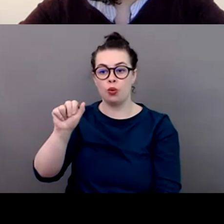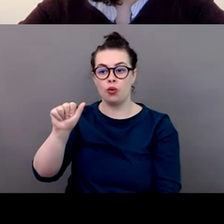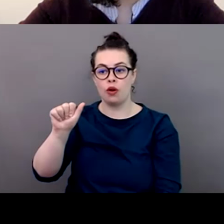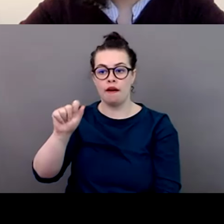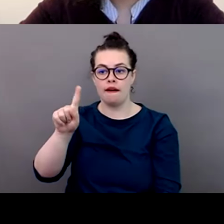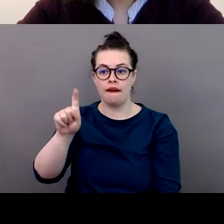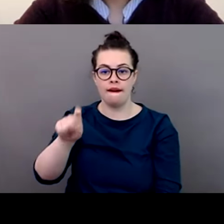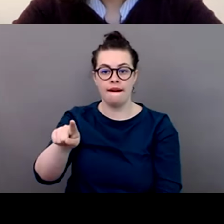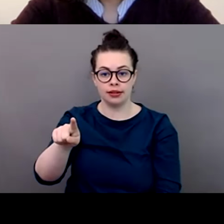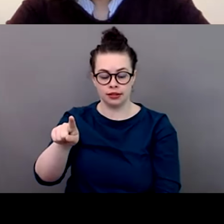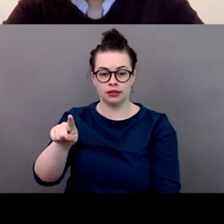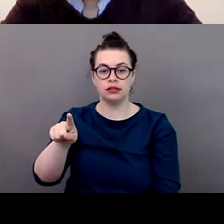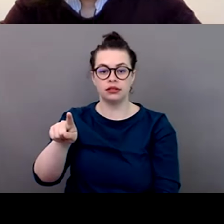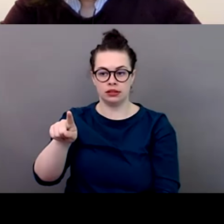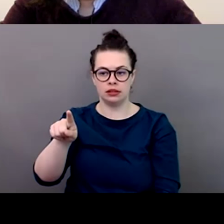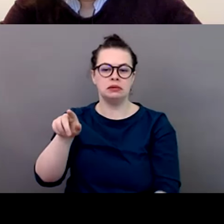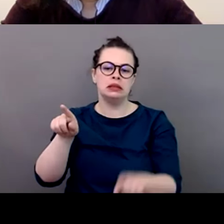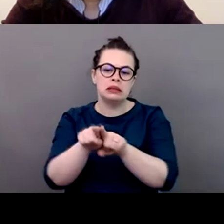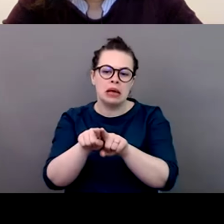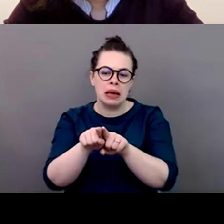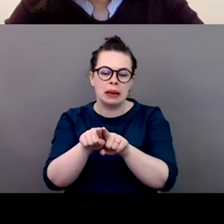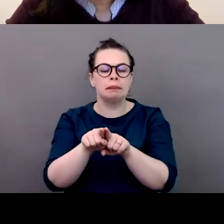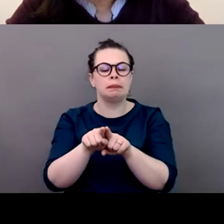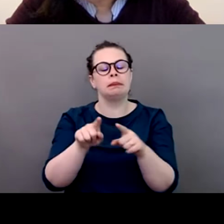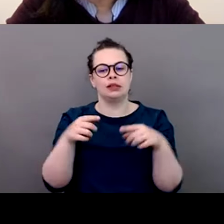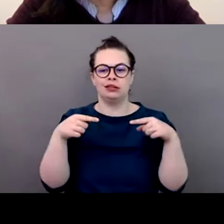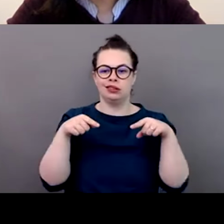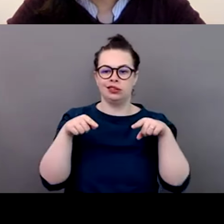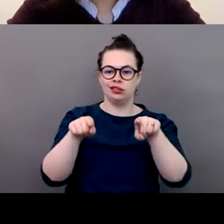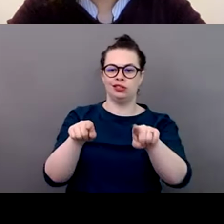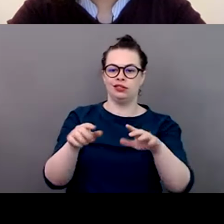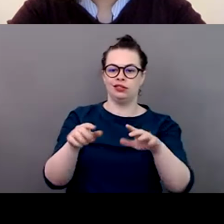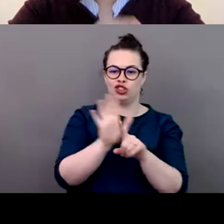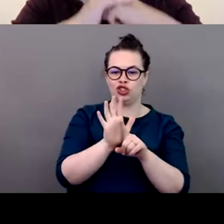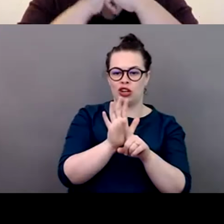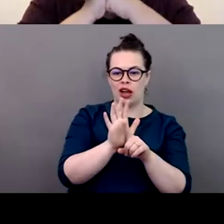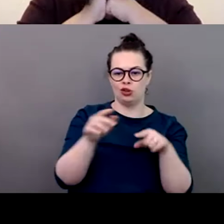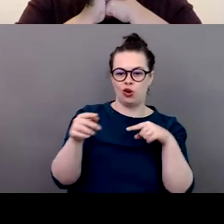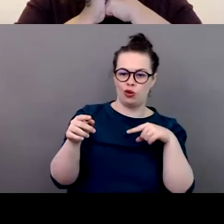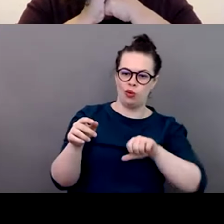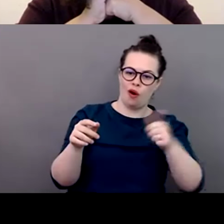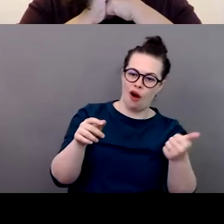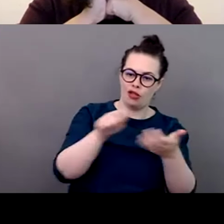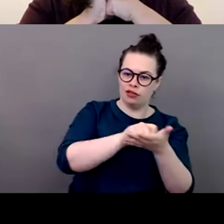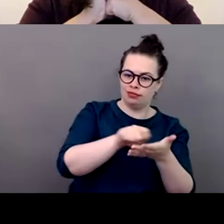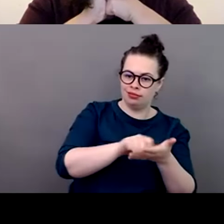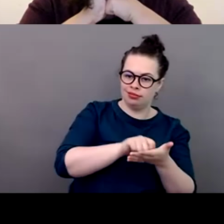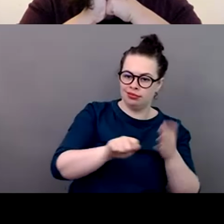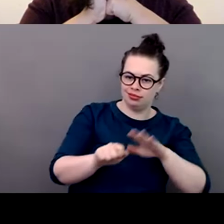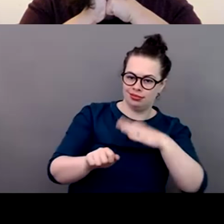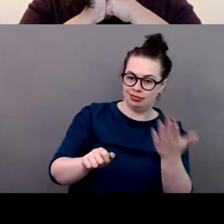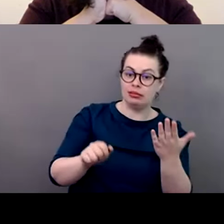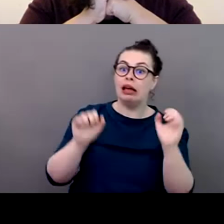just discussed about shadow reports. The question is, can individuals submit their own shadow report if the issues are not being